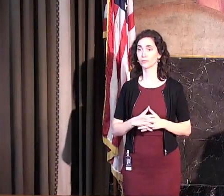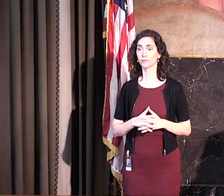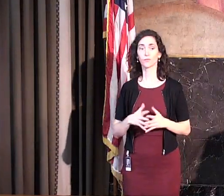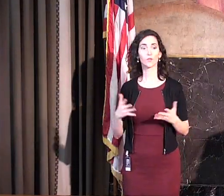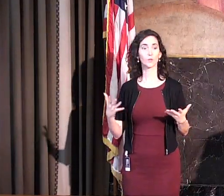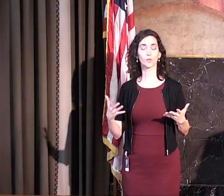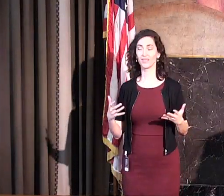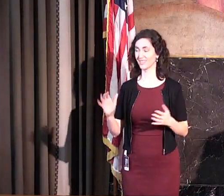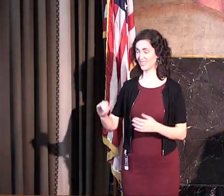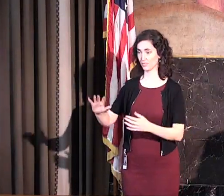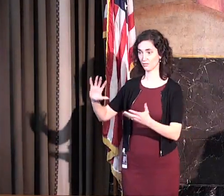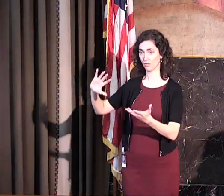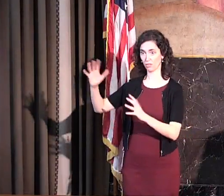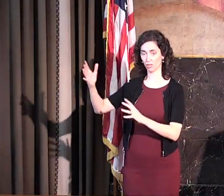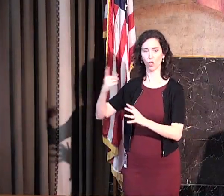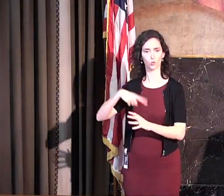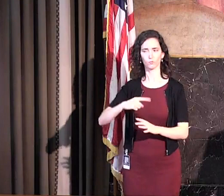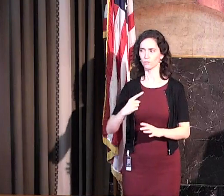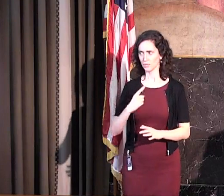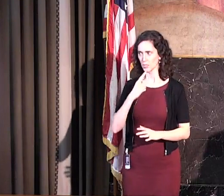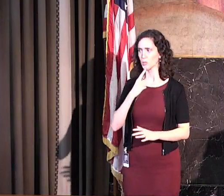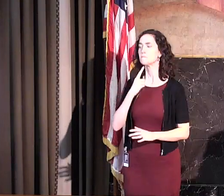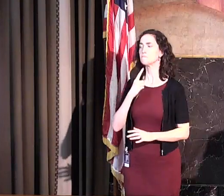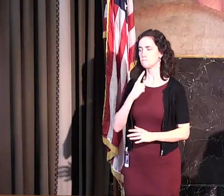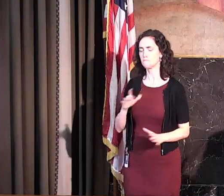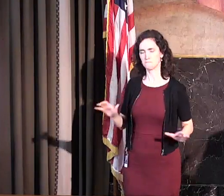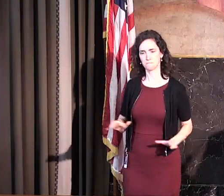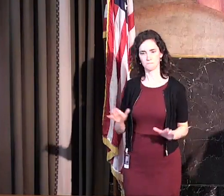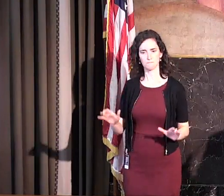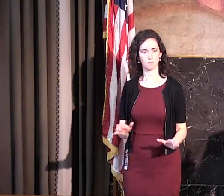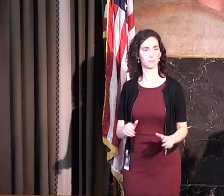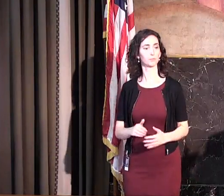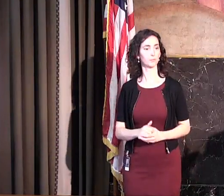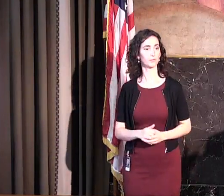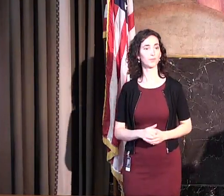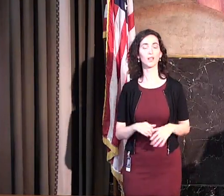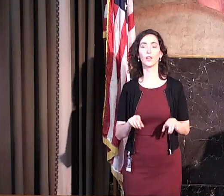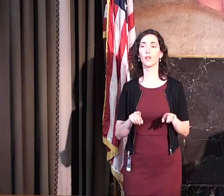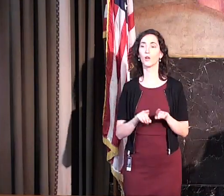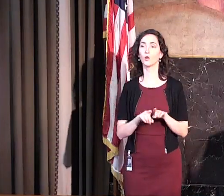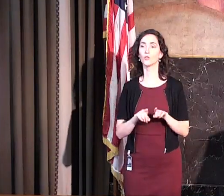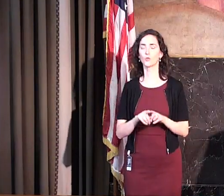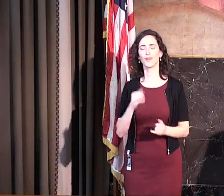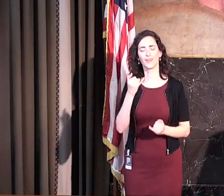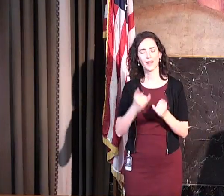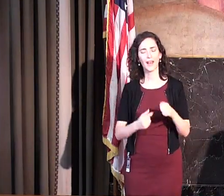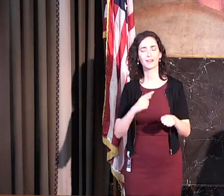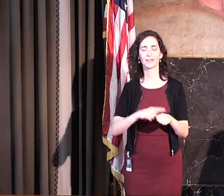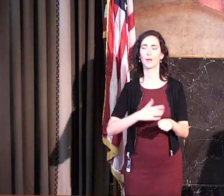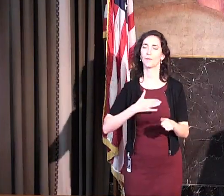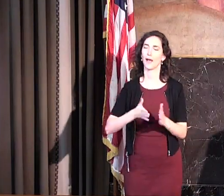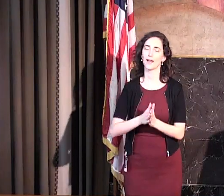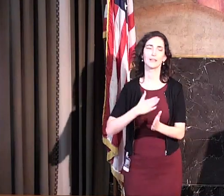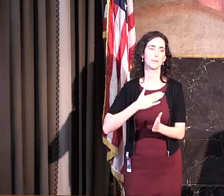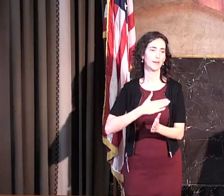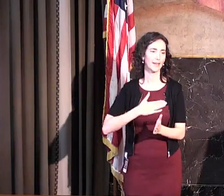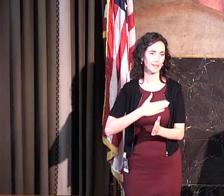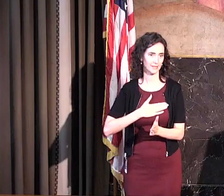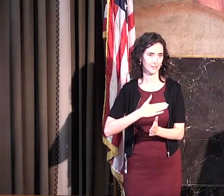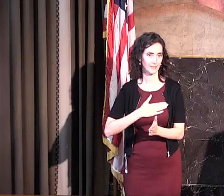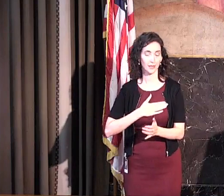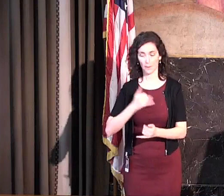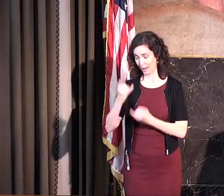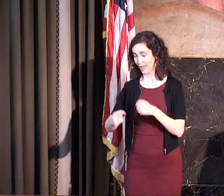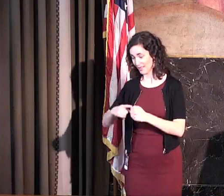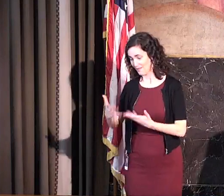taking this seriously to the extent that the individuals have. And I want to appeal one last time today, not one last time period,